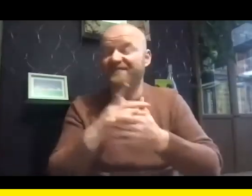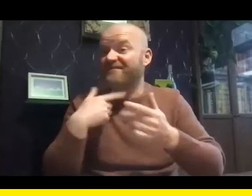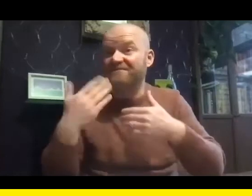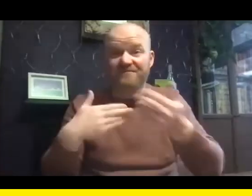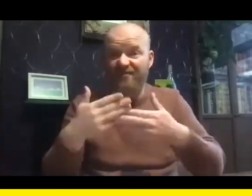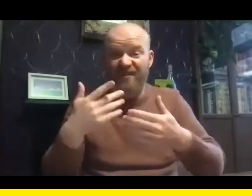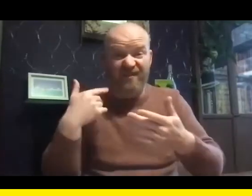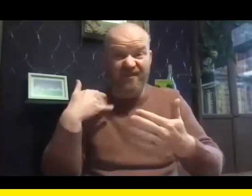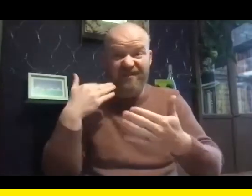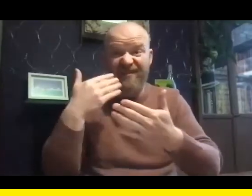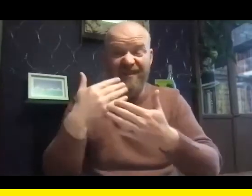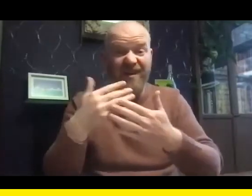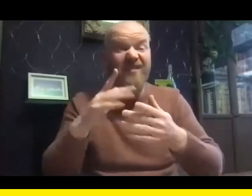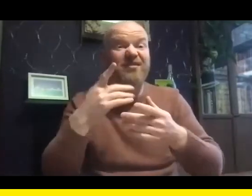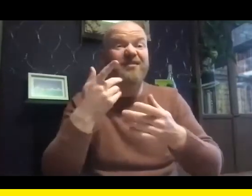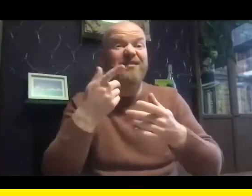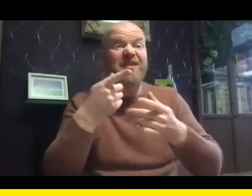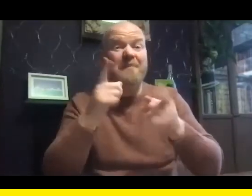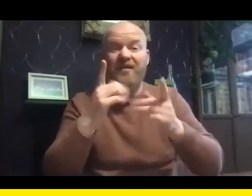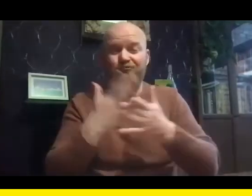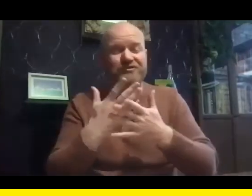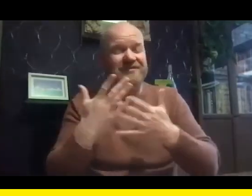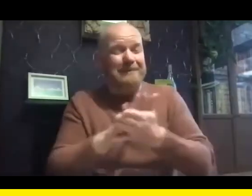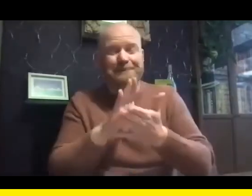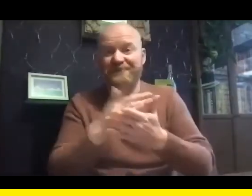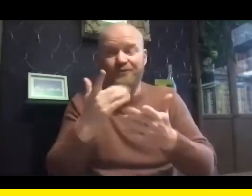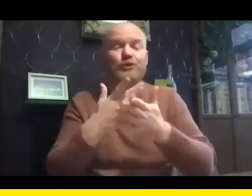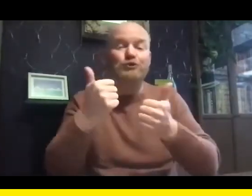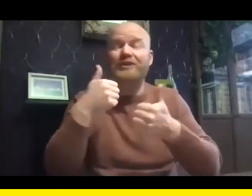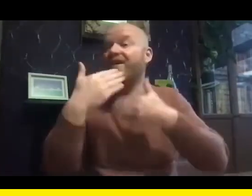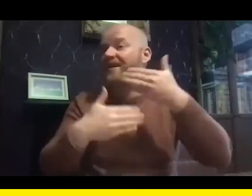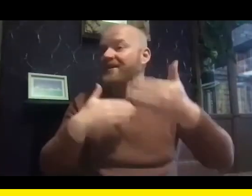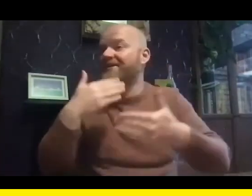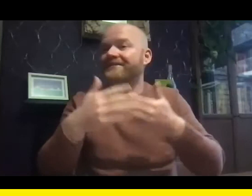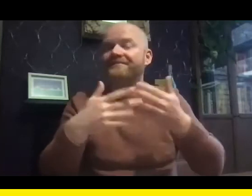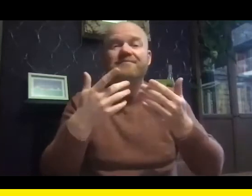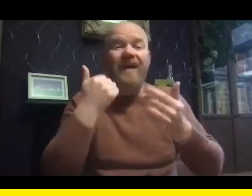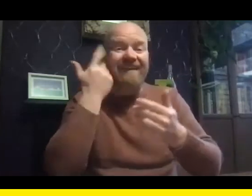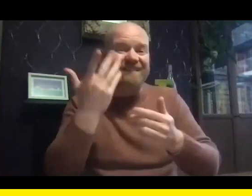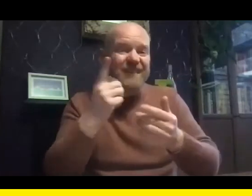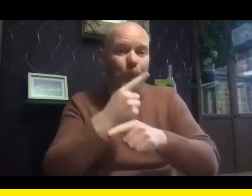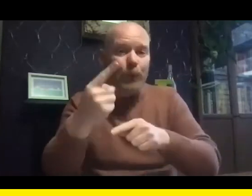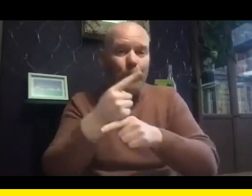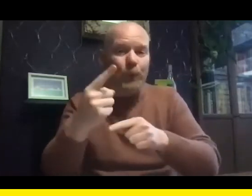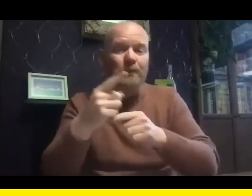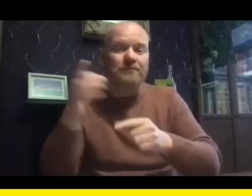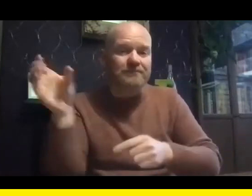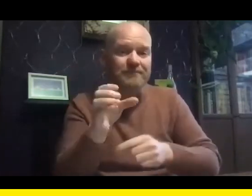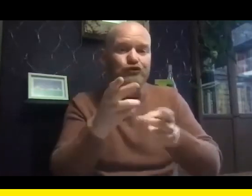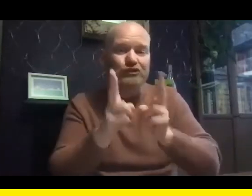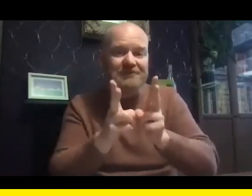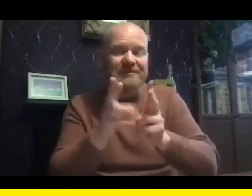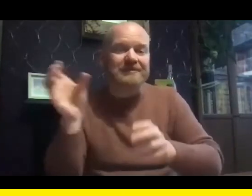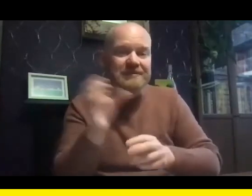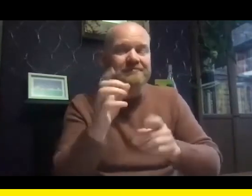amazing. And they were very pleased with me, and I was very pleased. So the manager was, like I said to me, I was very, very